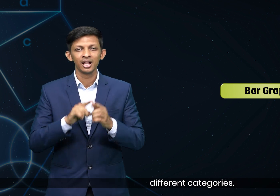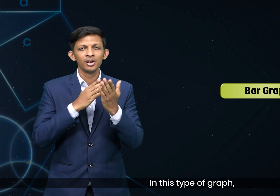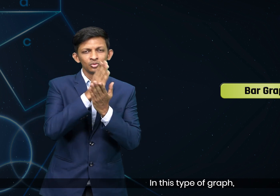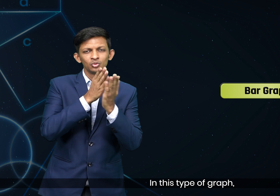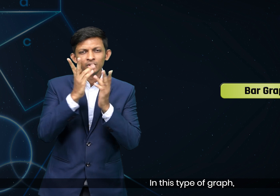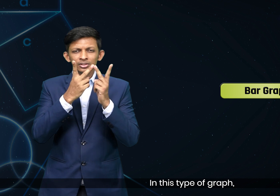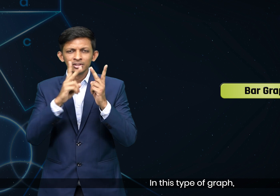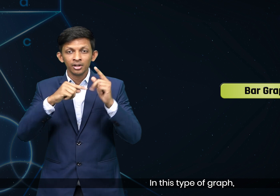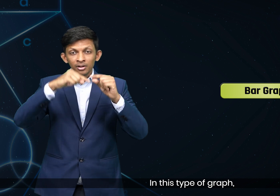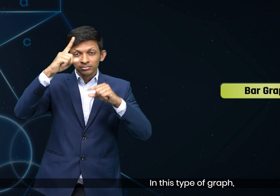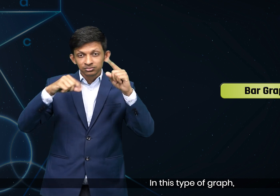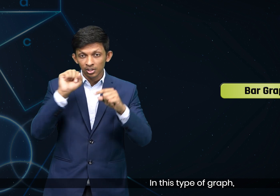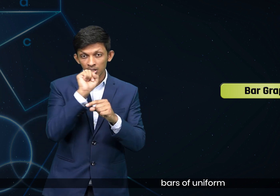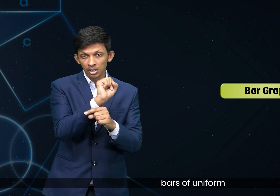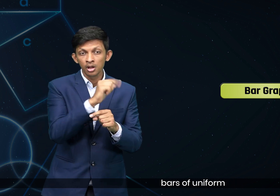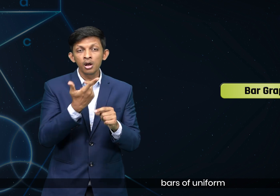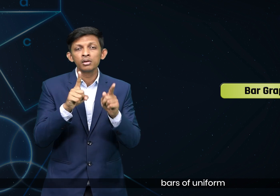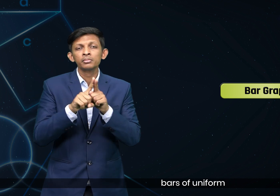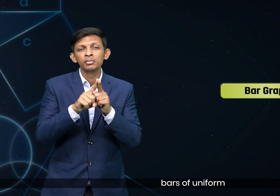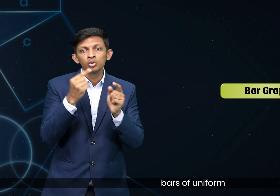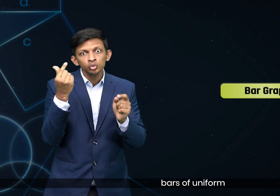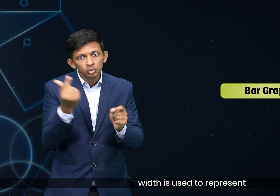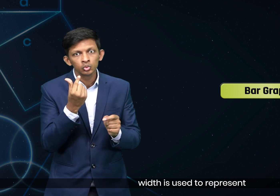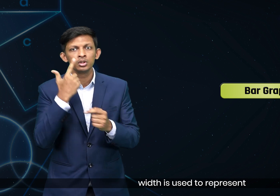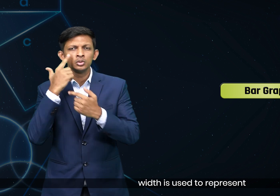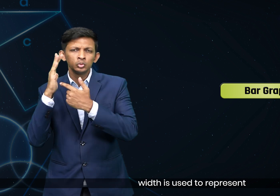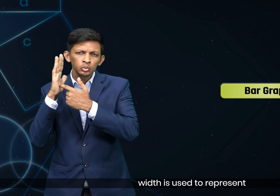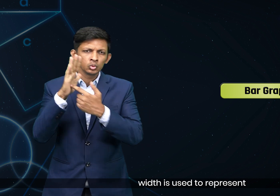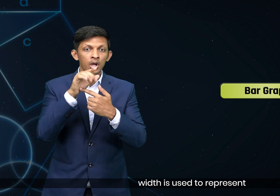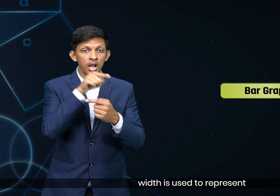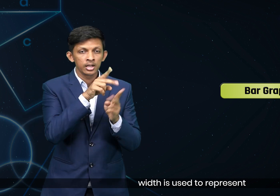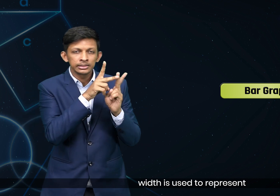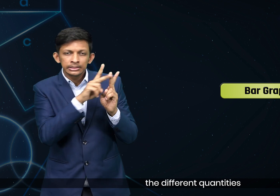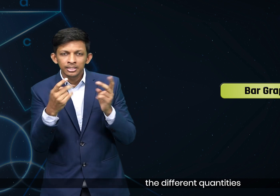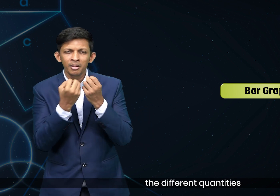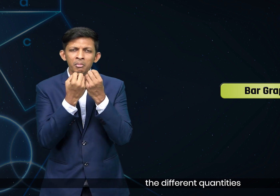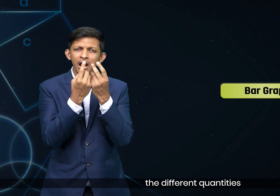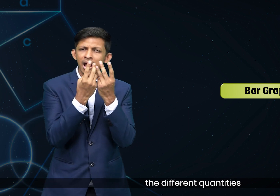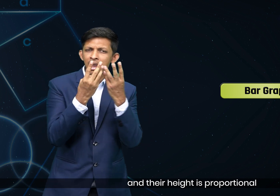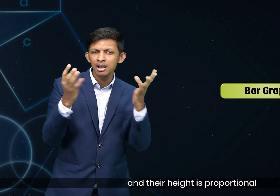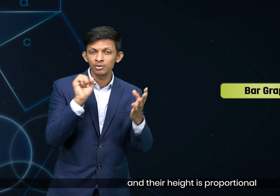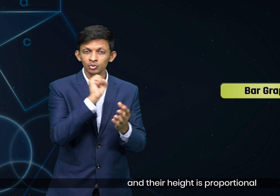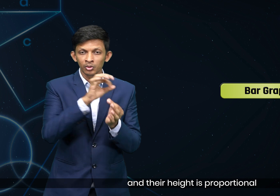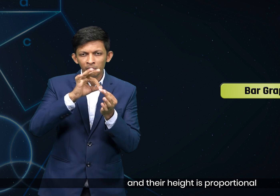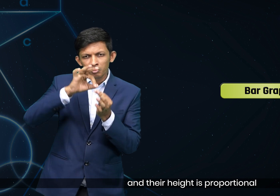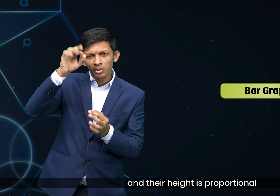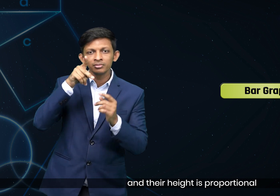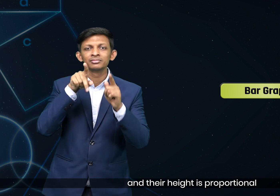In this type of graph, bars of uniform width is used to represent different quantities and their height is proportional to